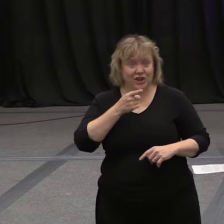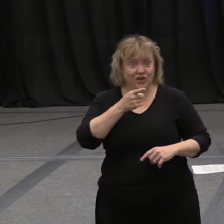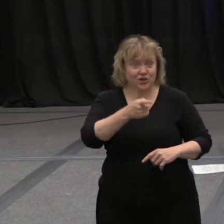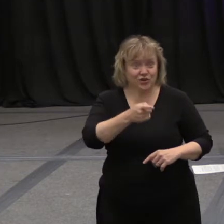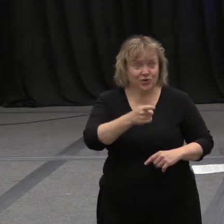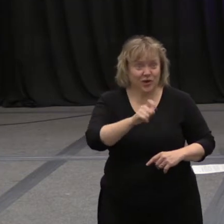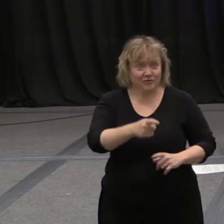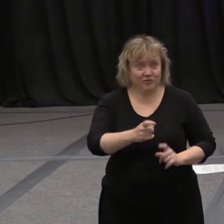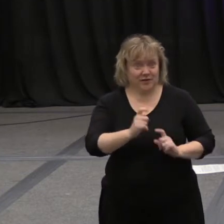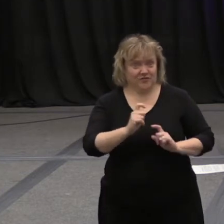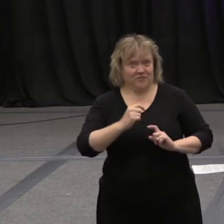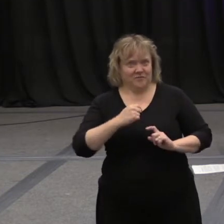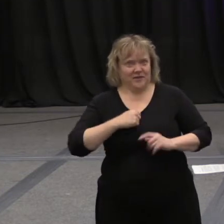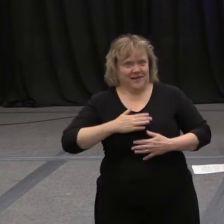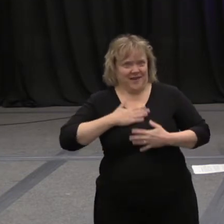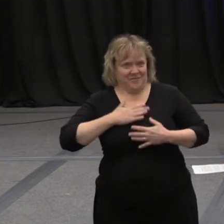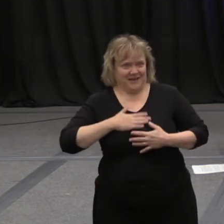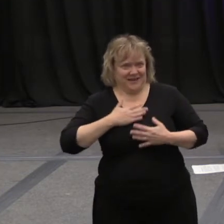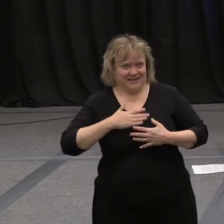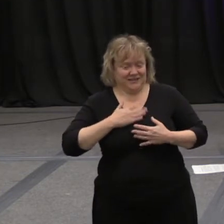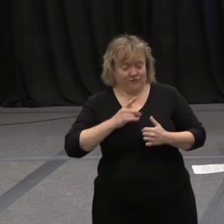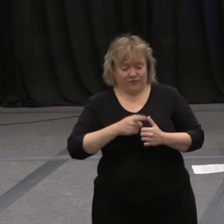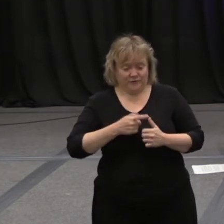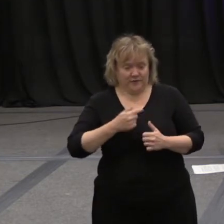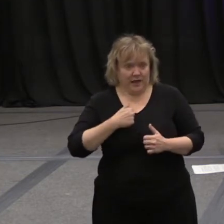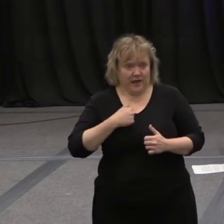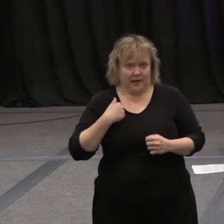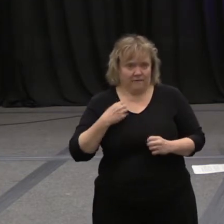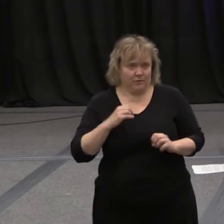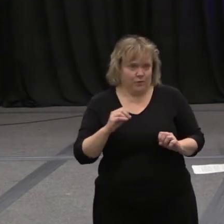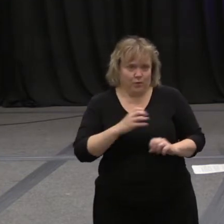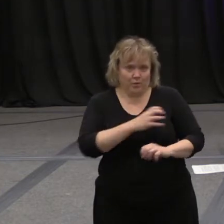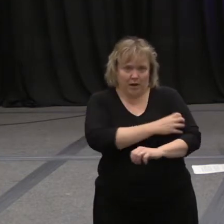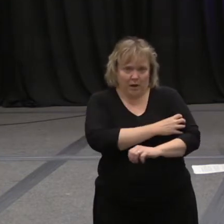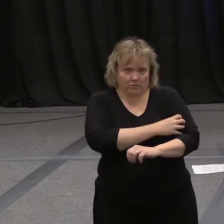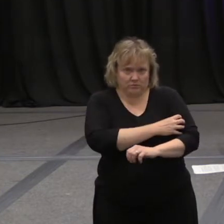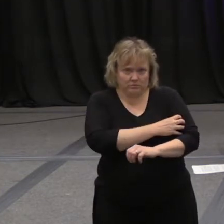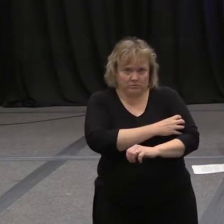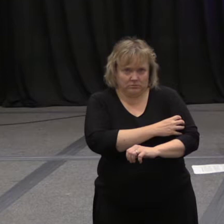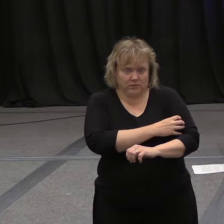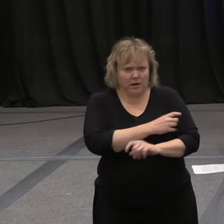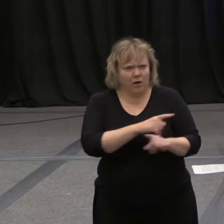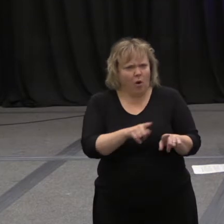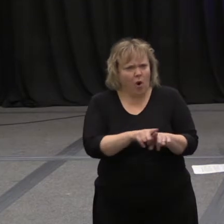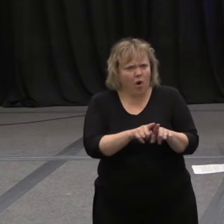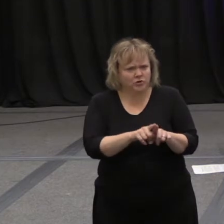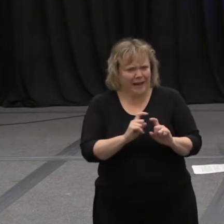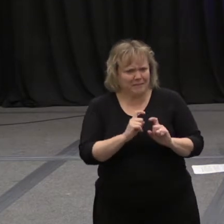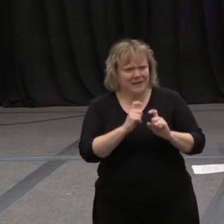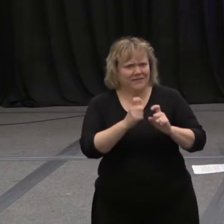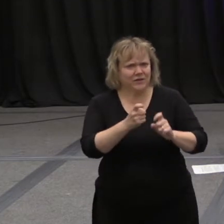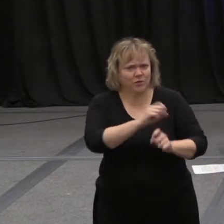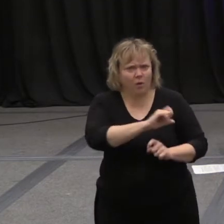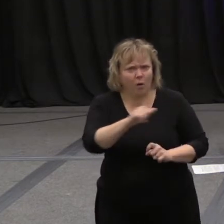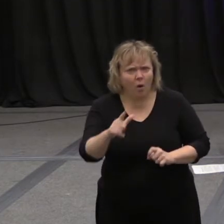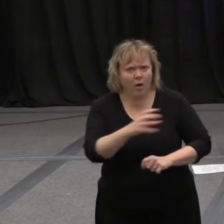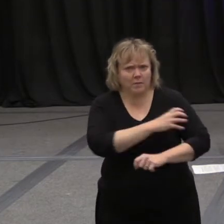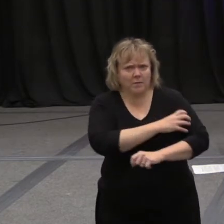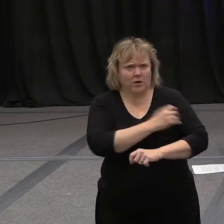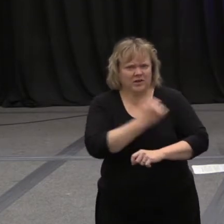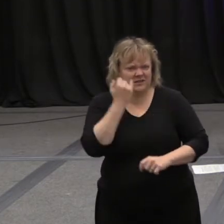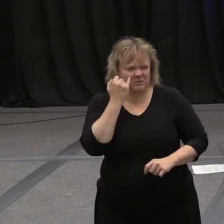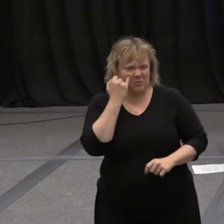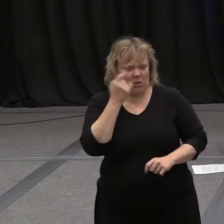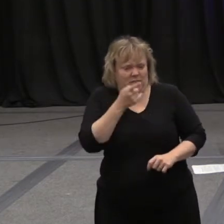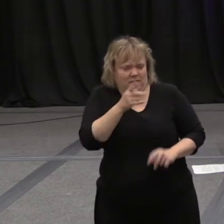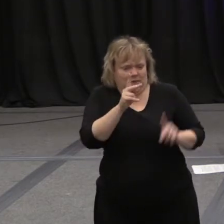provide, A, that disempowers me, and gives you way too much power. Because what if you're not a nice person?